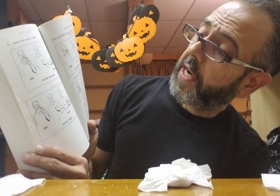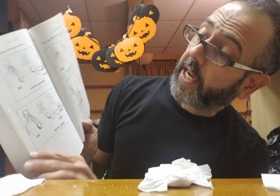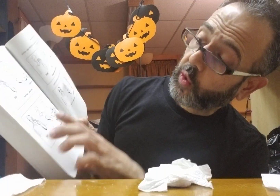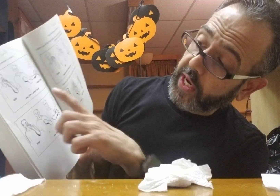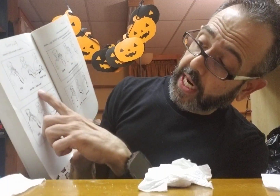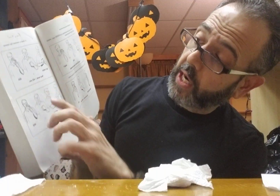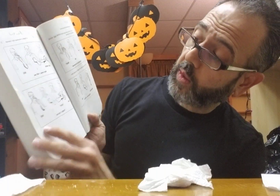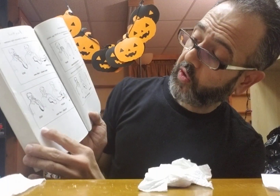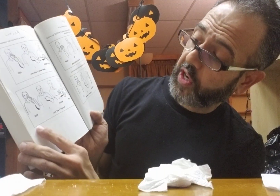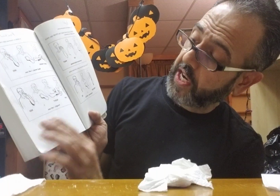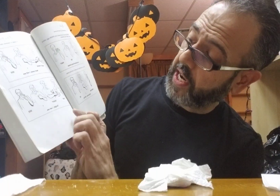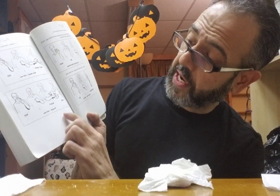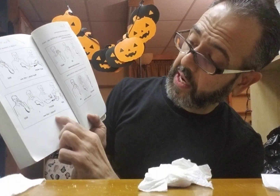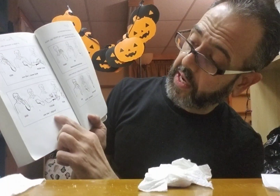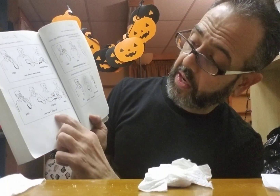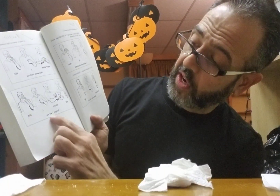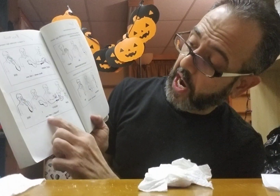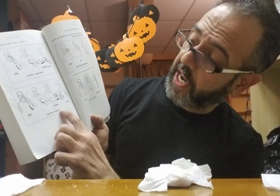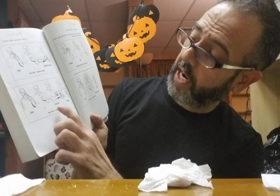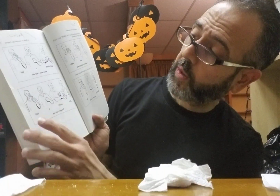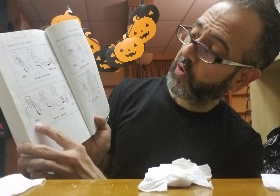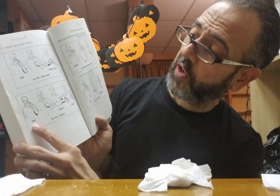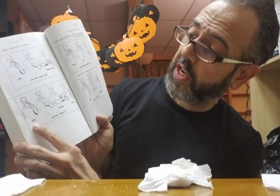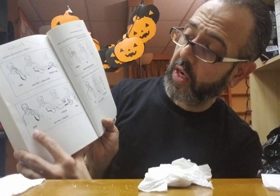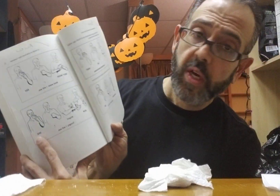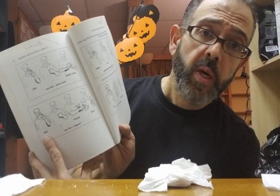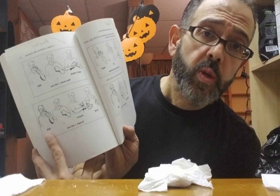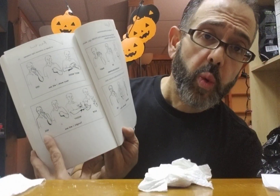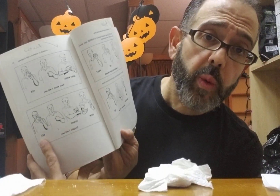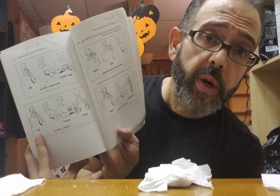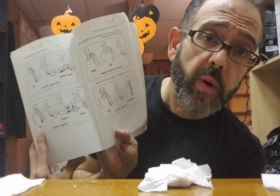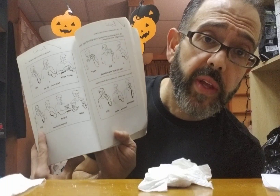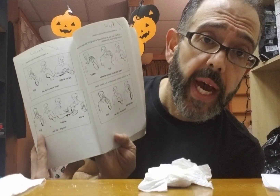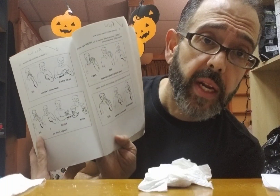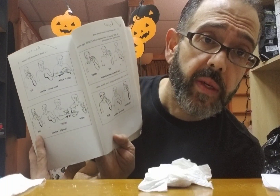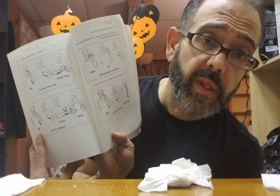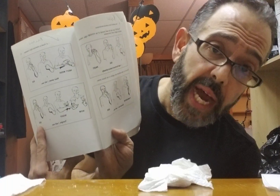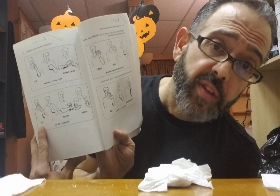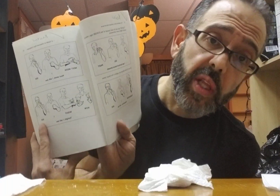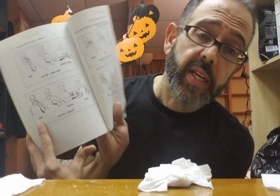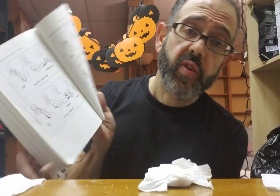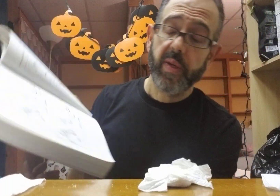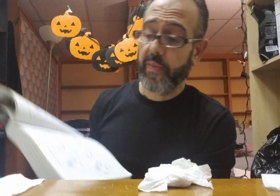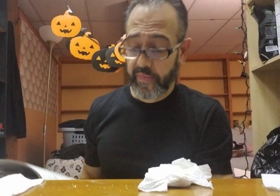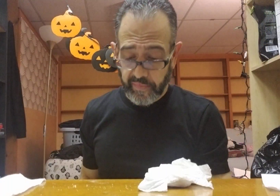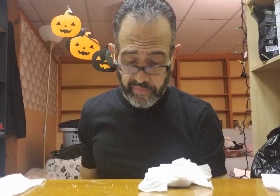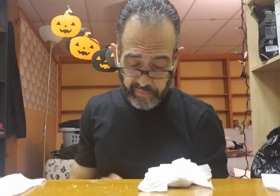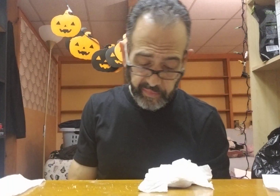Next week I will see, and tonight I will see. So we went over that last lesson.